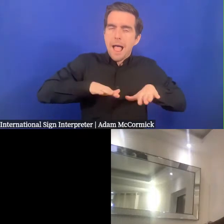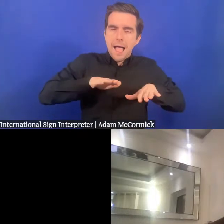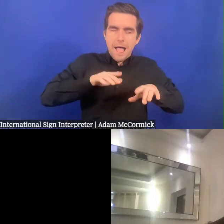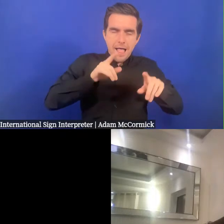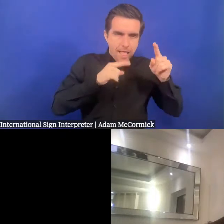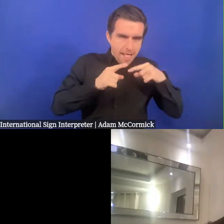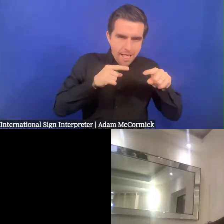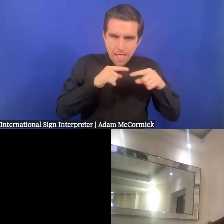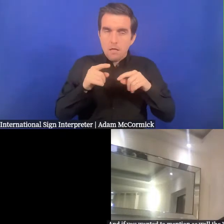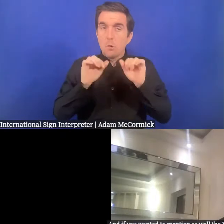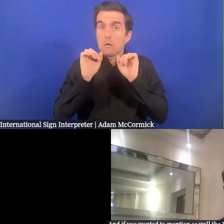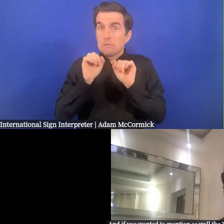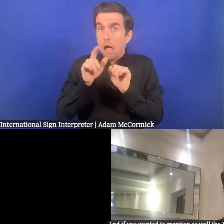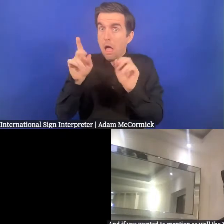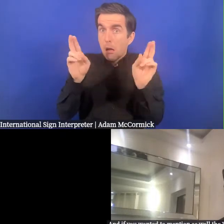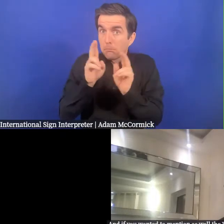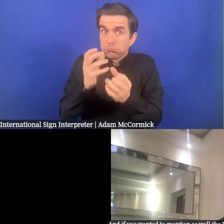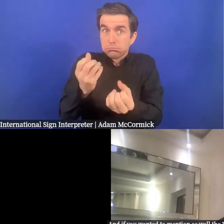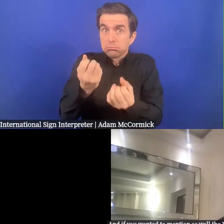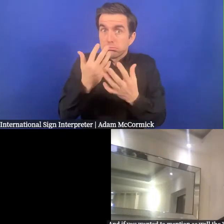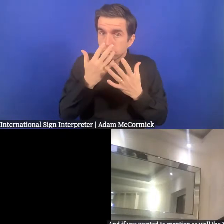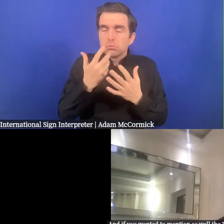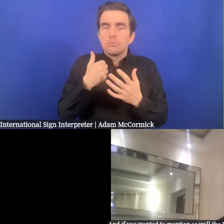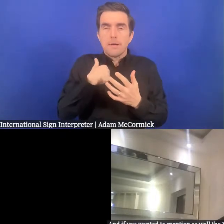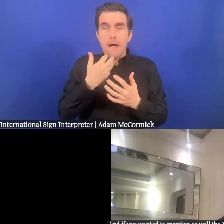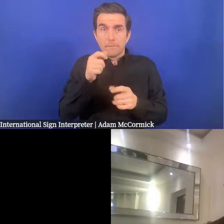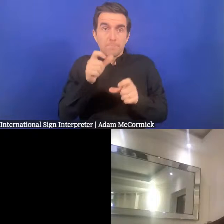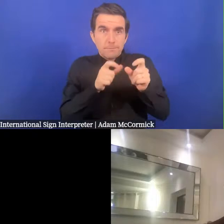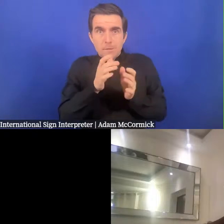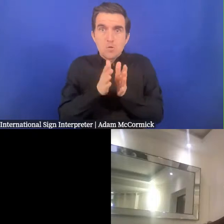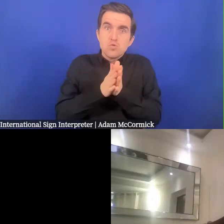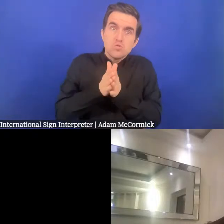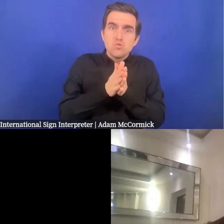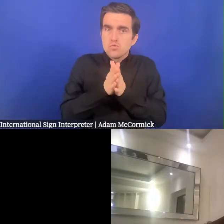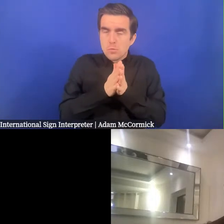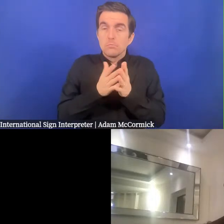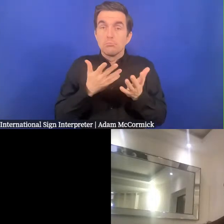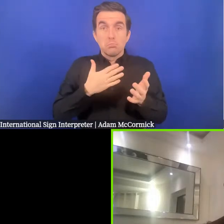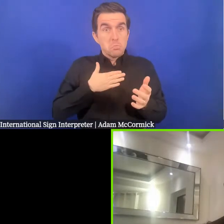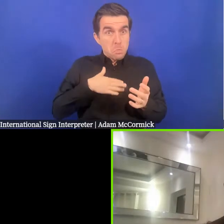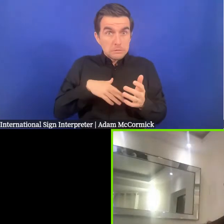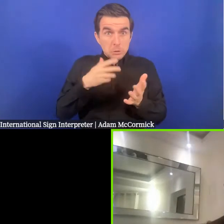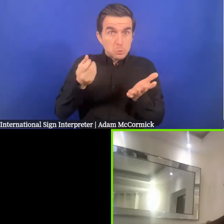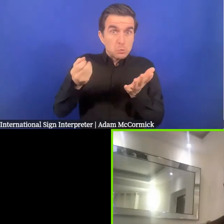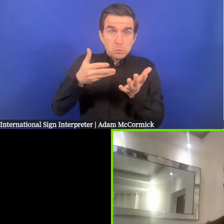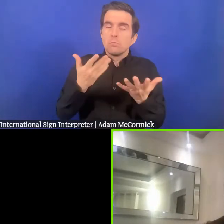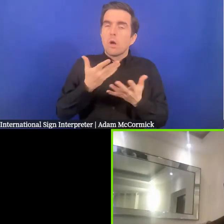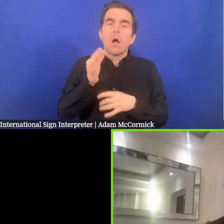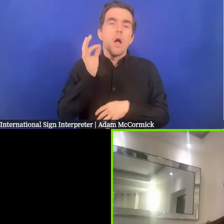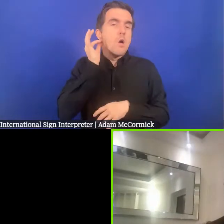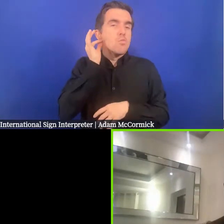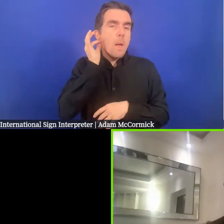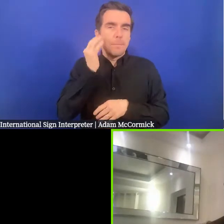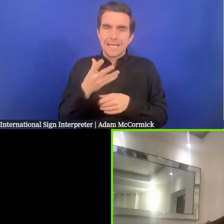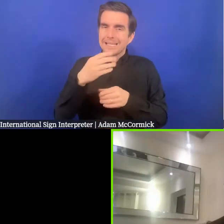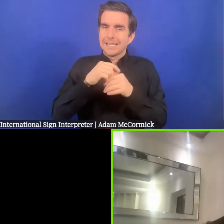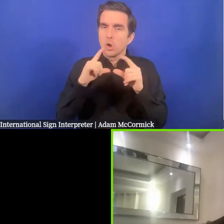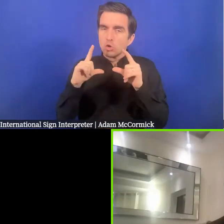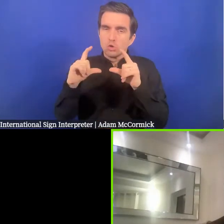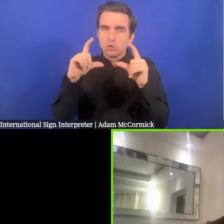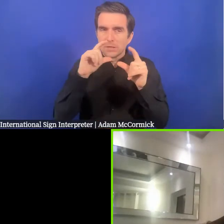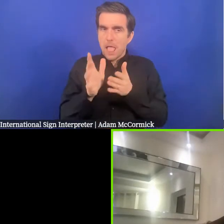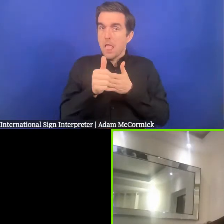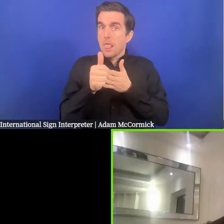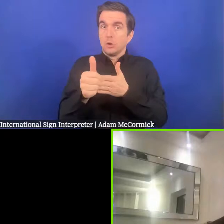would be of interest as well. So thank you so much. You're welcome. Okay, I said